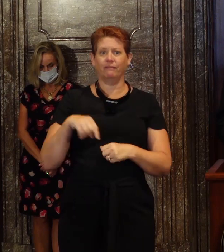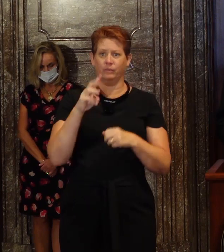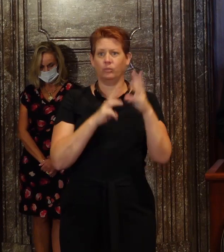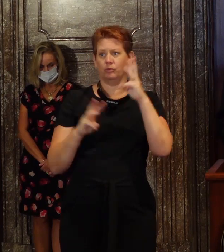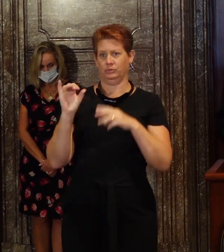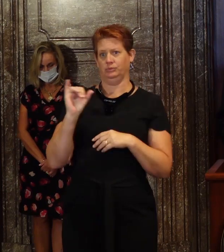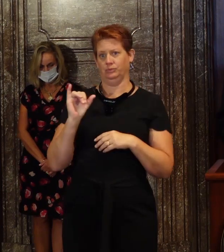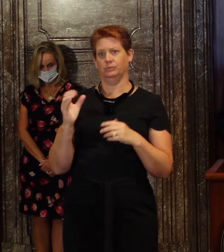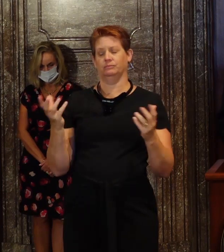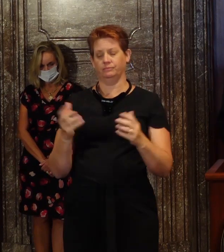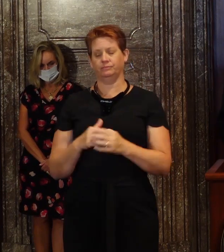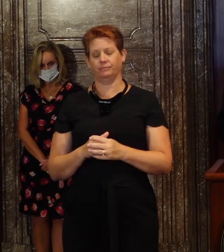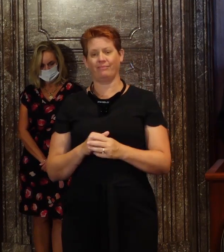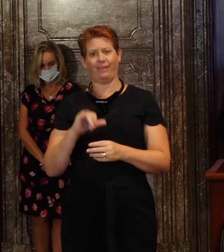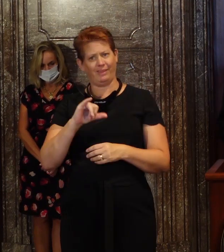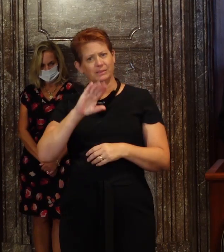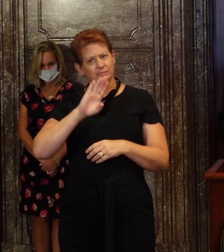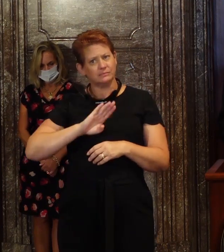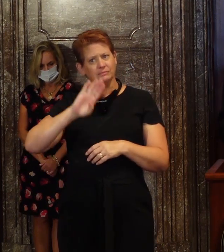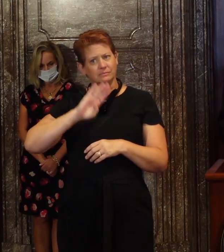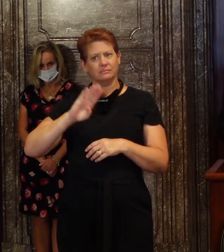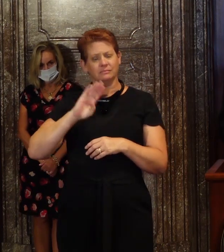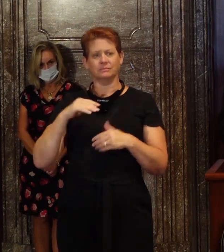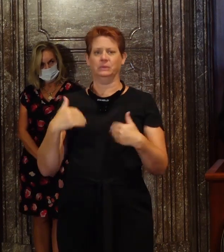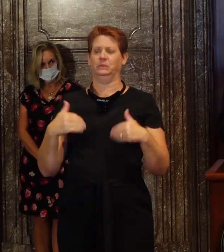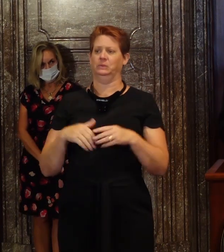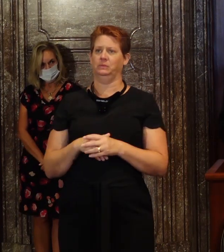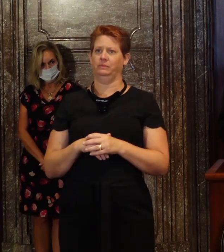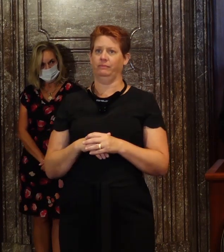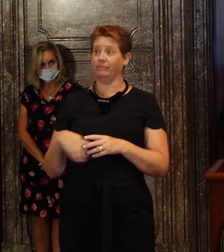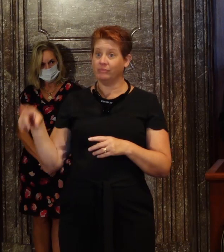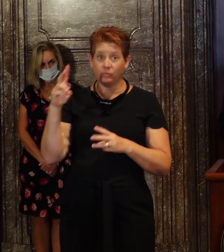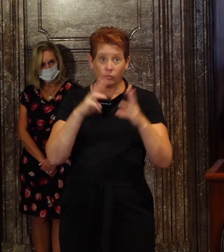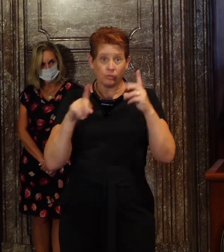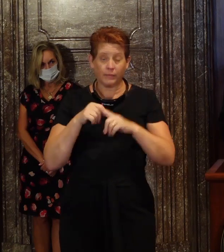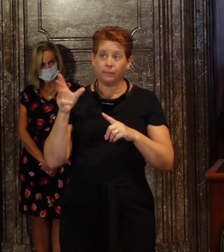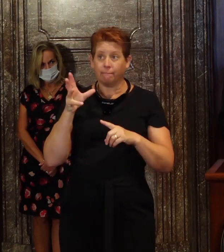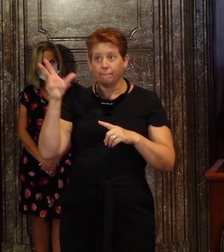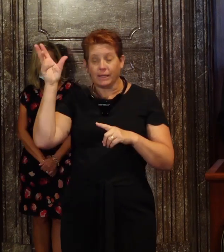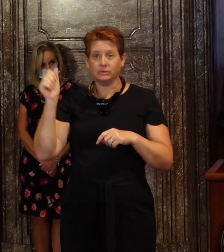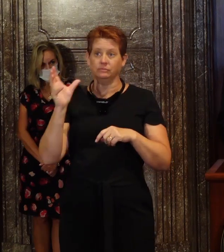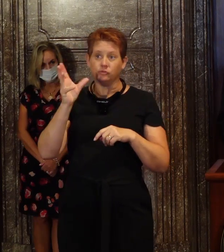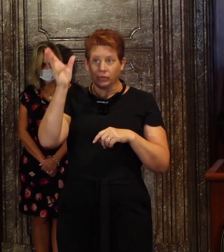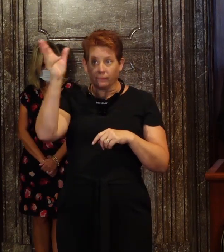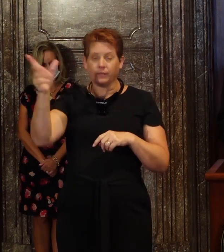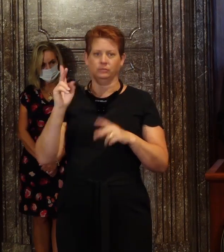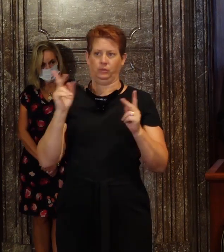It's been frustrating for all of those who are worried about a parent, grandparent, or their loved one's